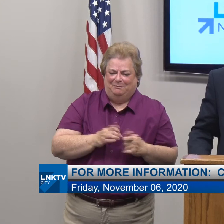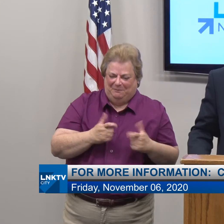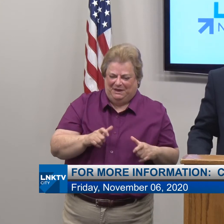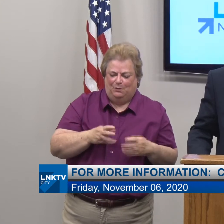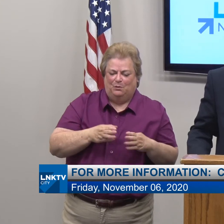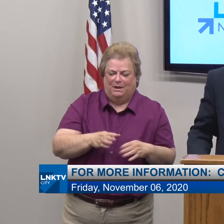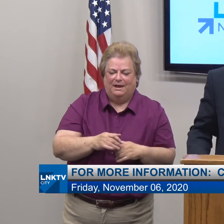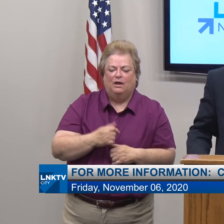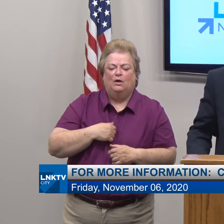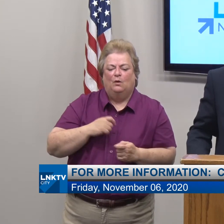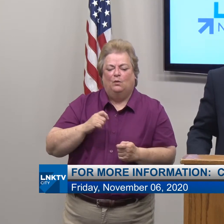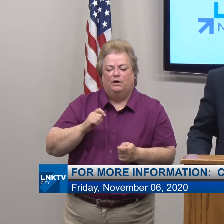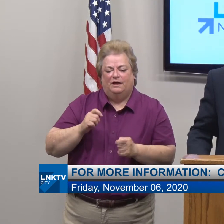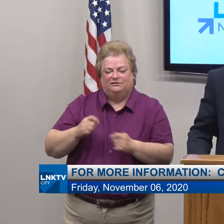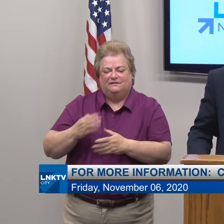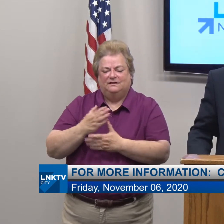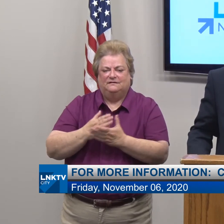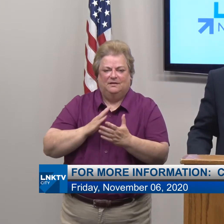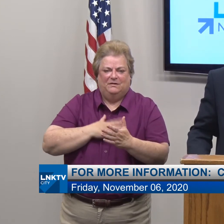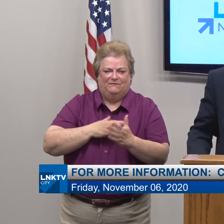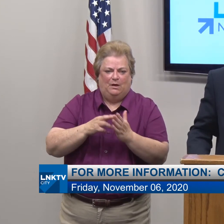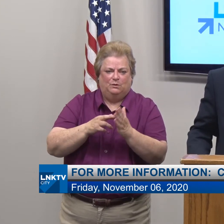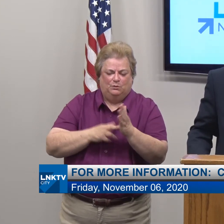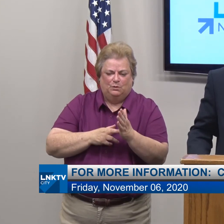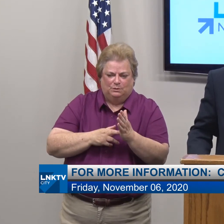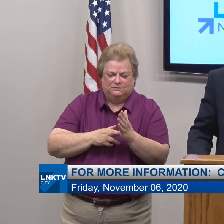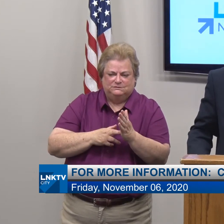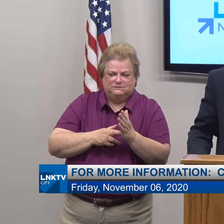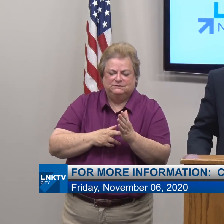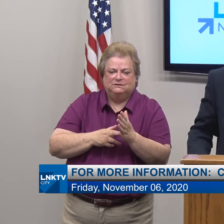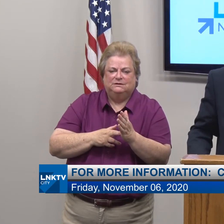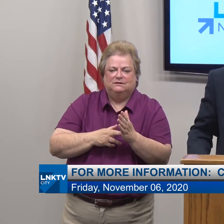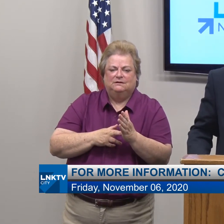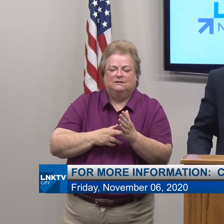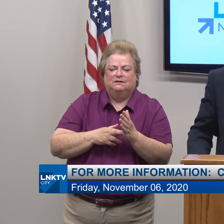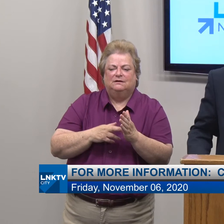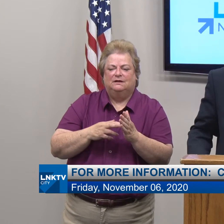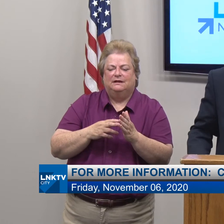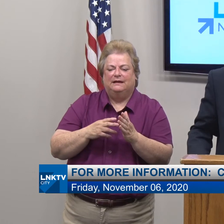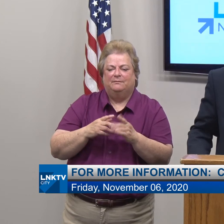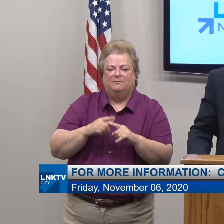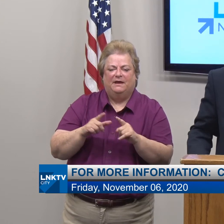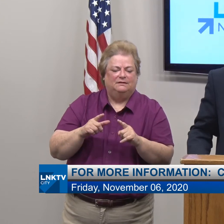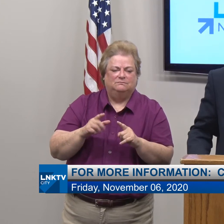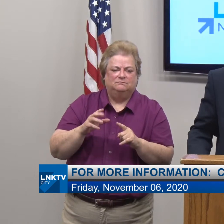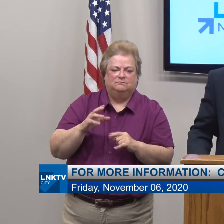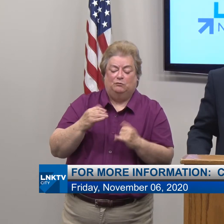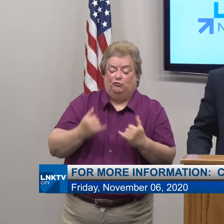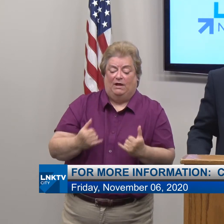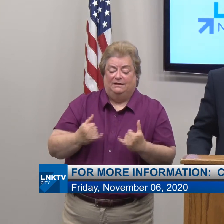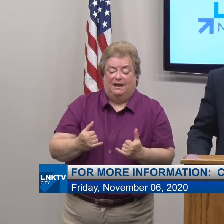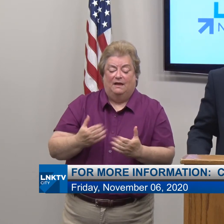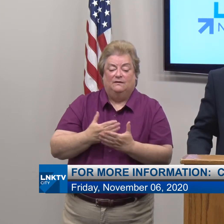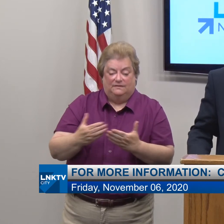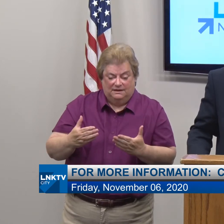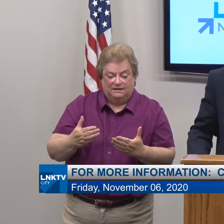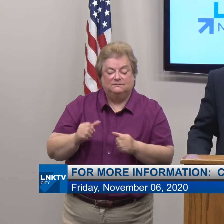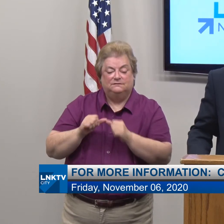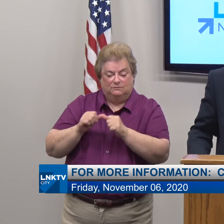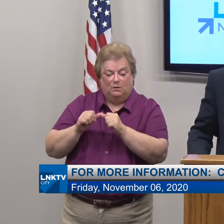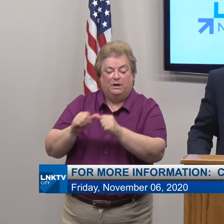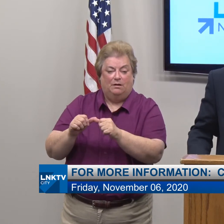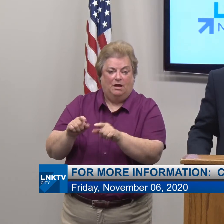adjusting some of our protocols in accordance, again, with conversations with the health department, but no, right now things are still on